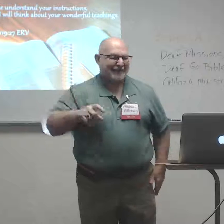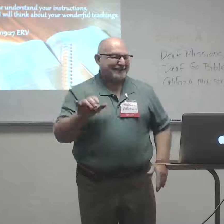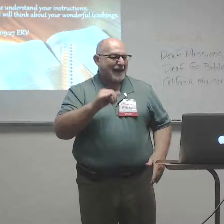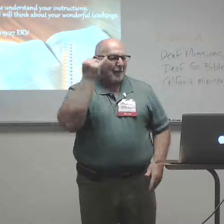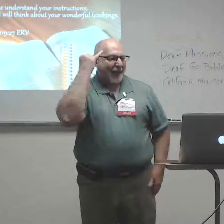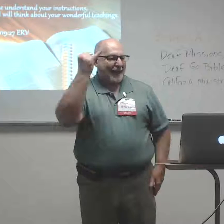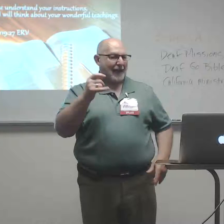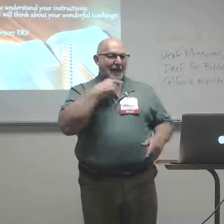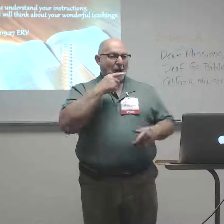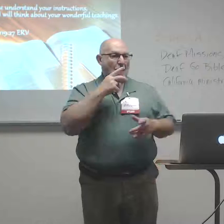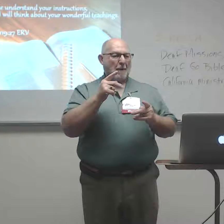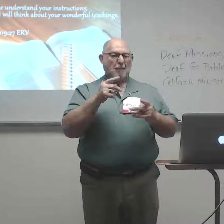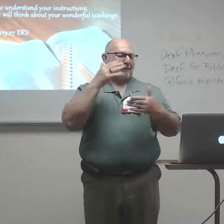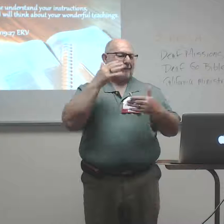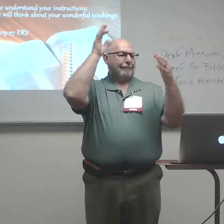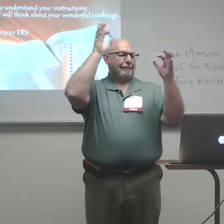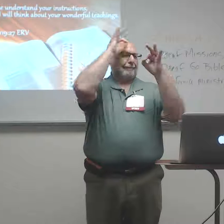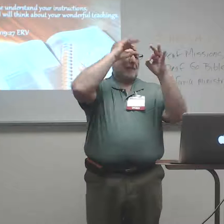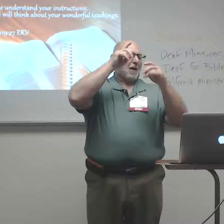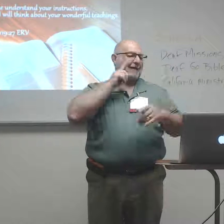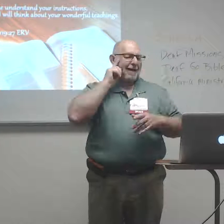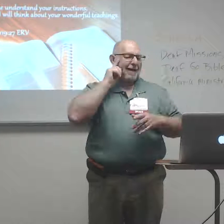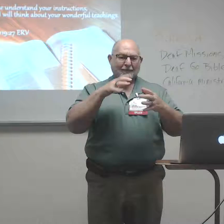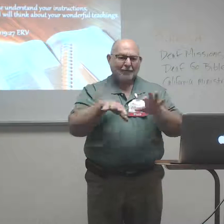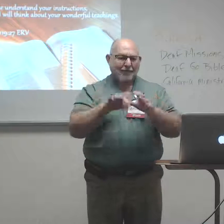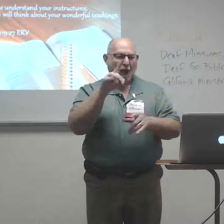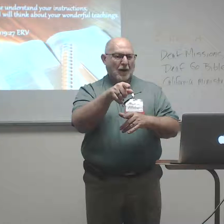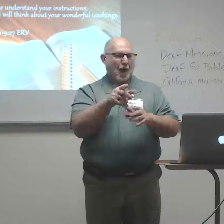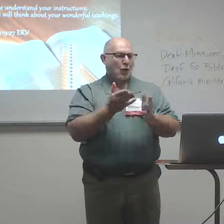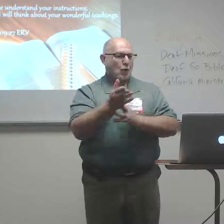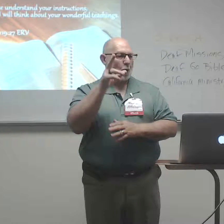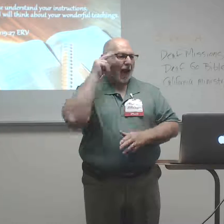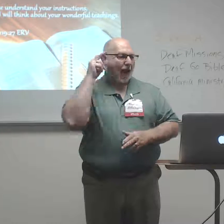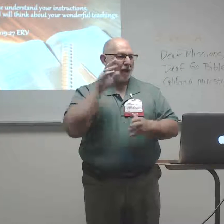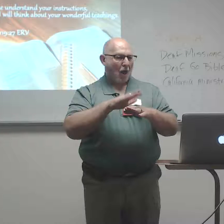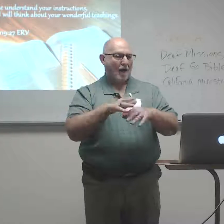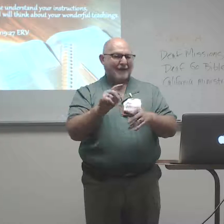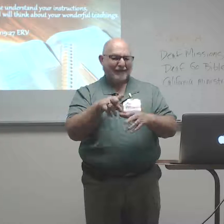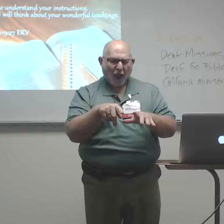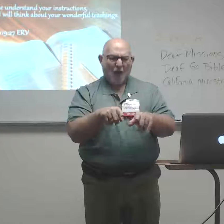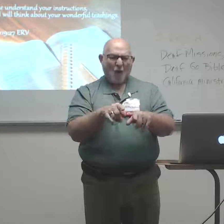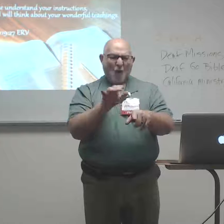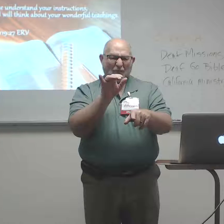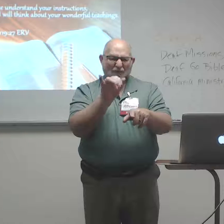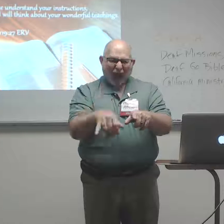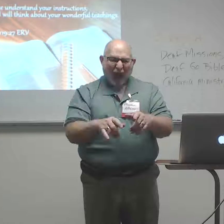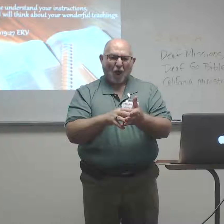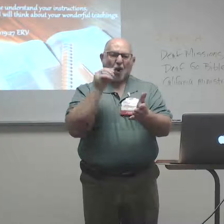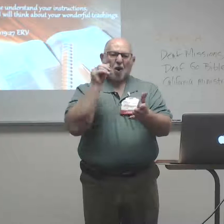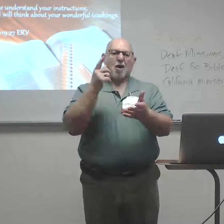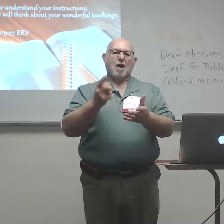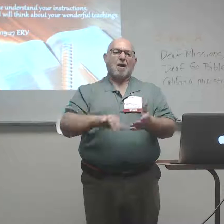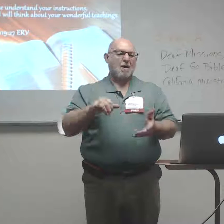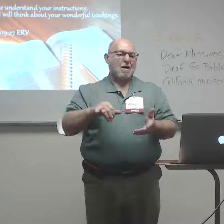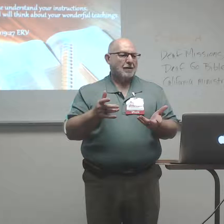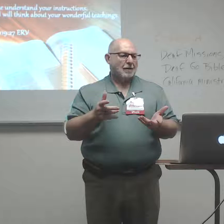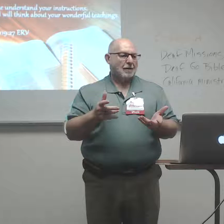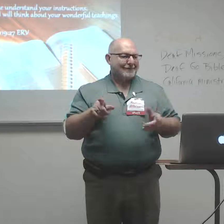ministry. We need something that's going to make the church wake up. So no longer can they say, "Well, I just don't know about deafness." Same thing.